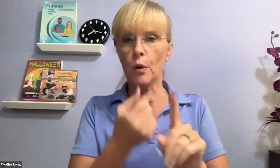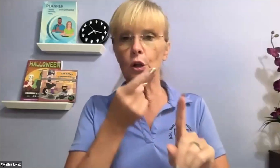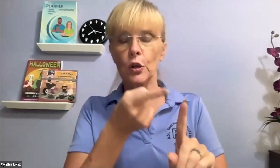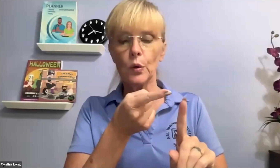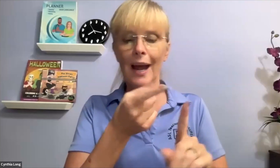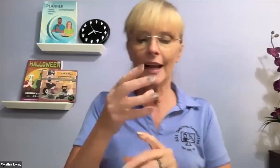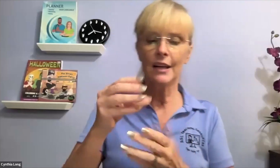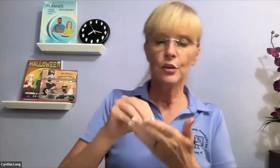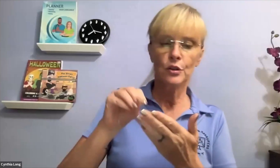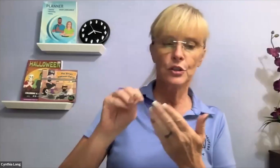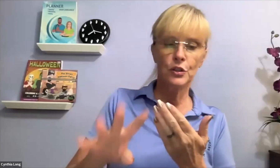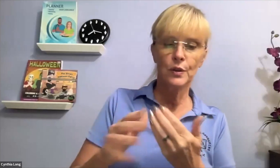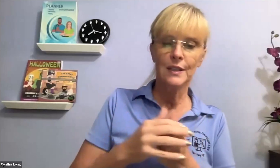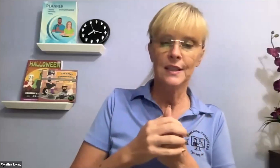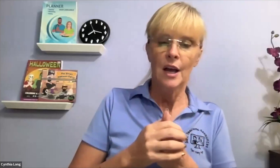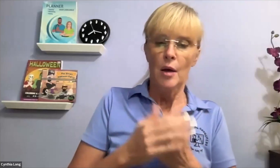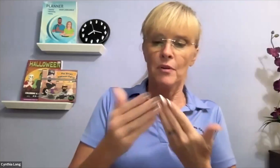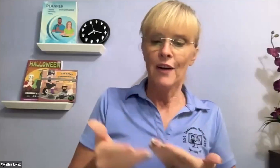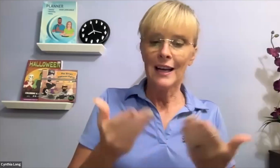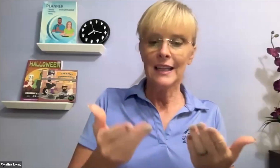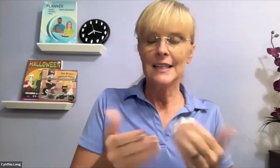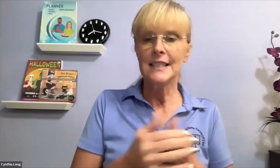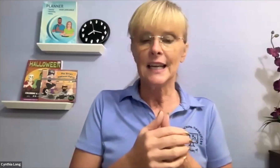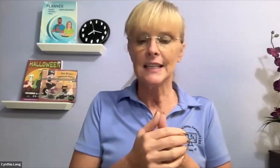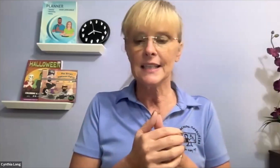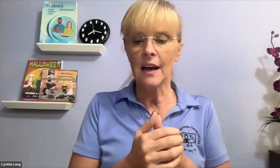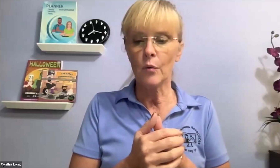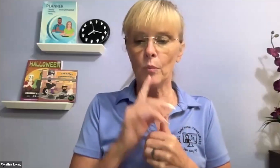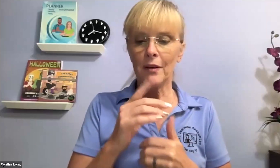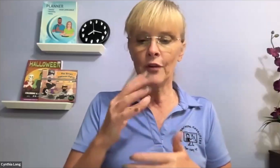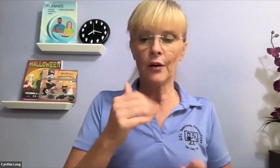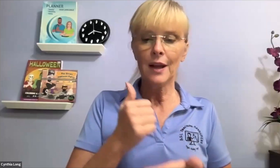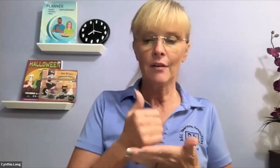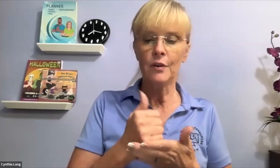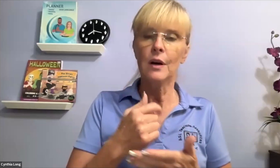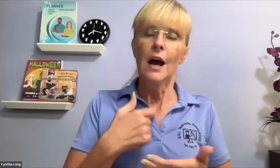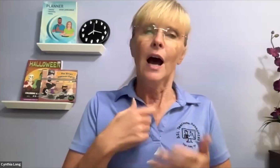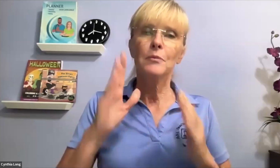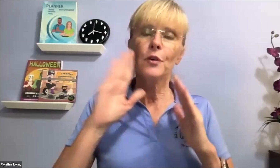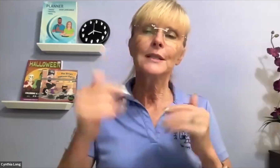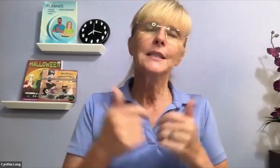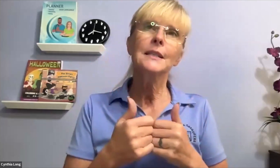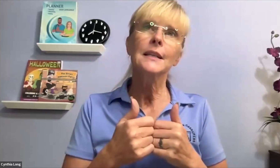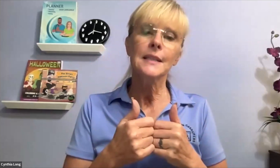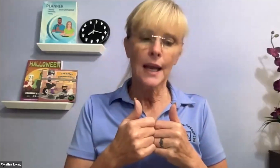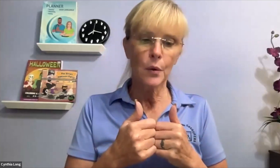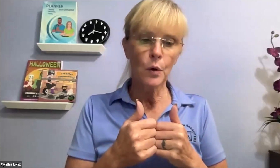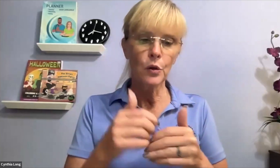support you and your students. Providing these things will be very helpful. For instance, let's say when you